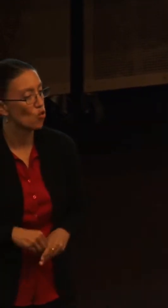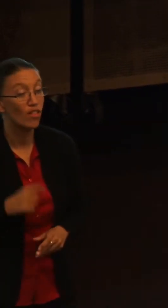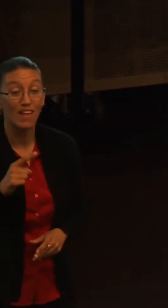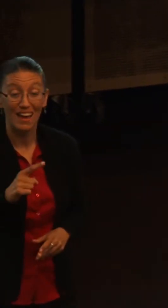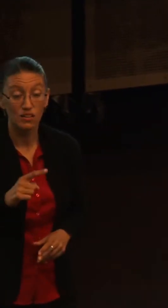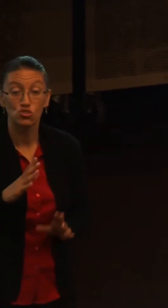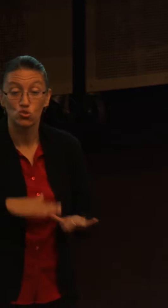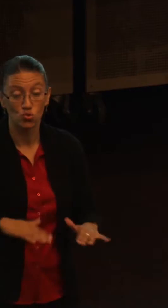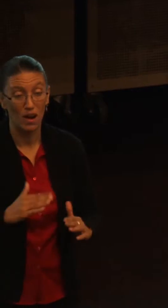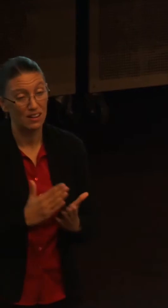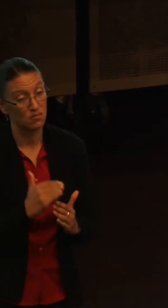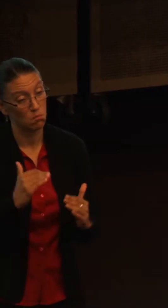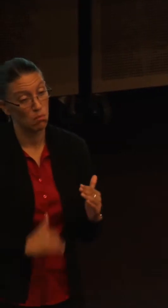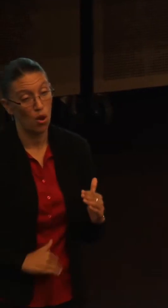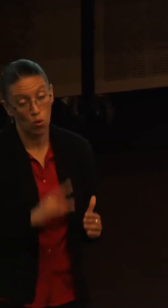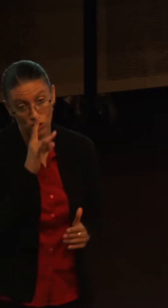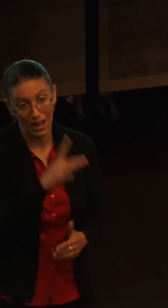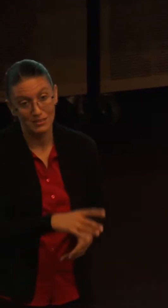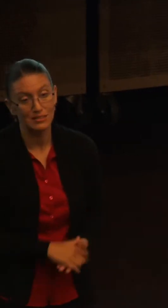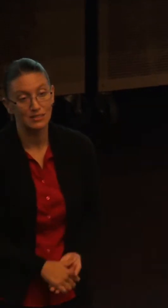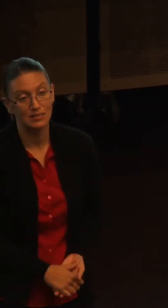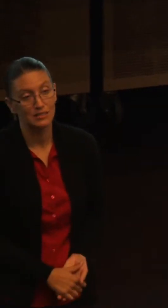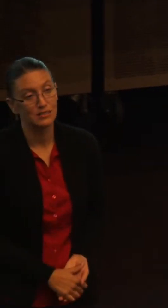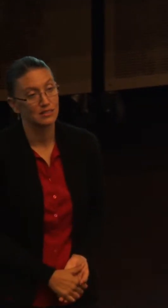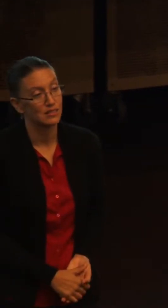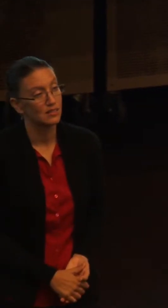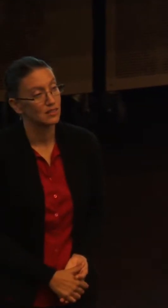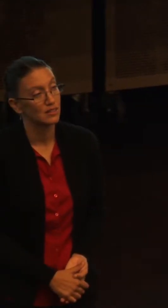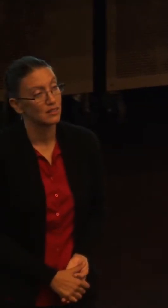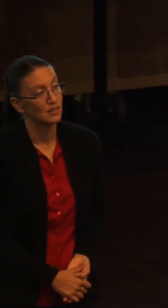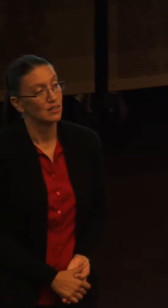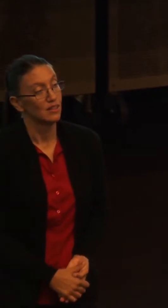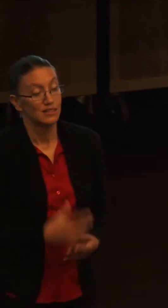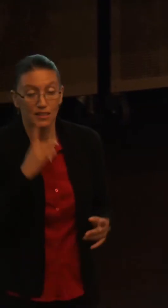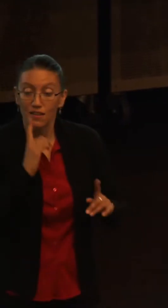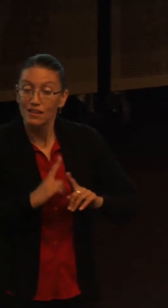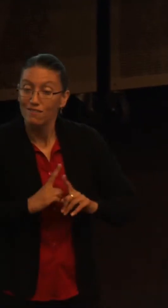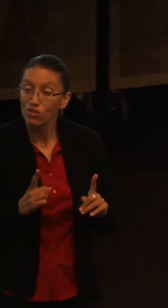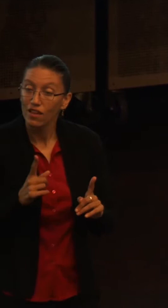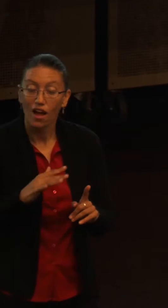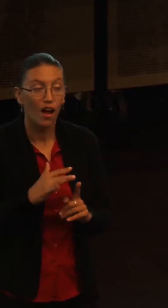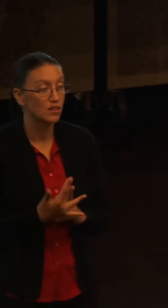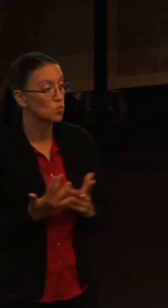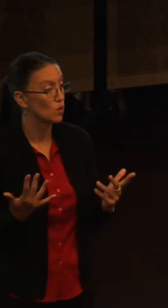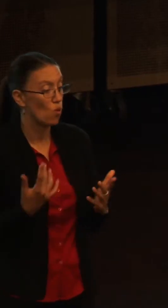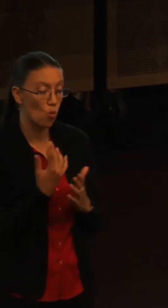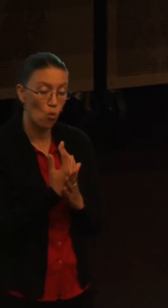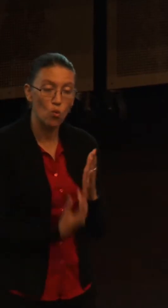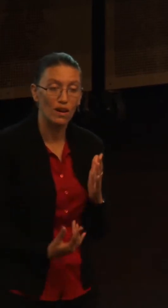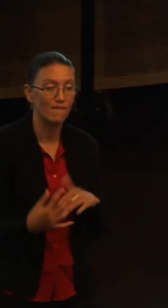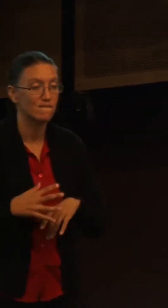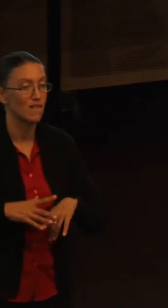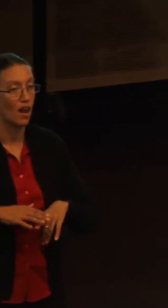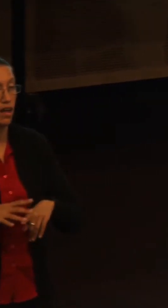Okay? So there's quite a difference then in these contexts where only phonological position